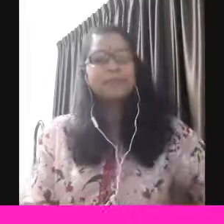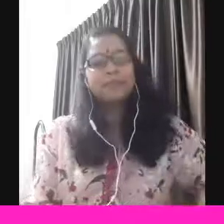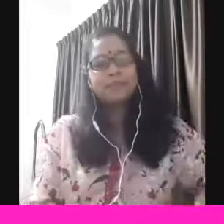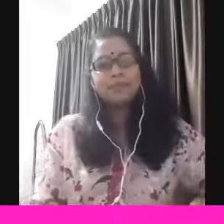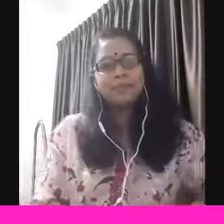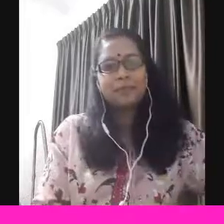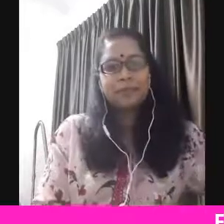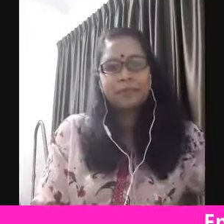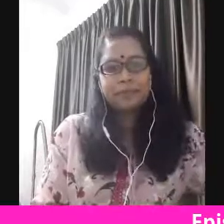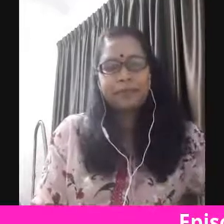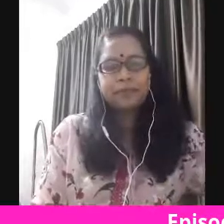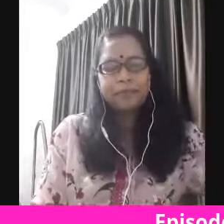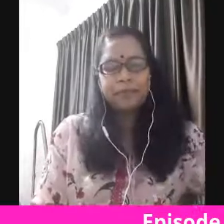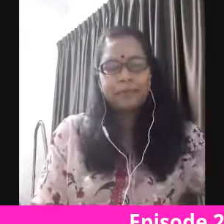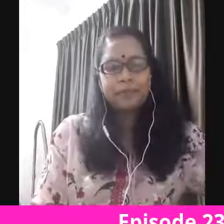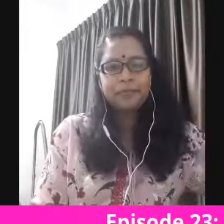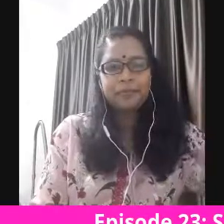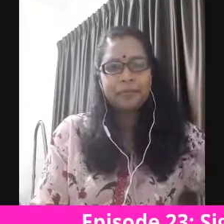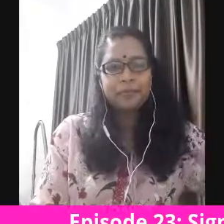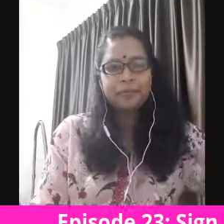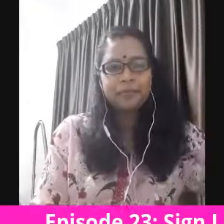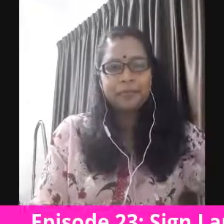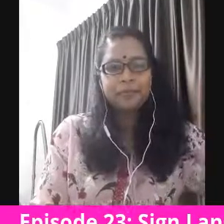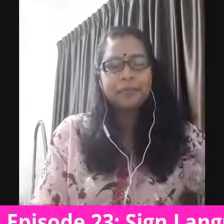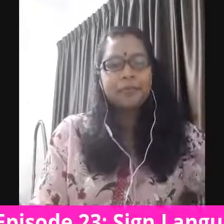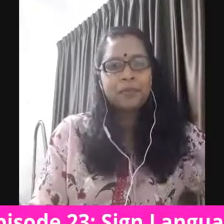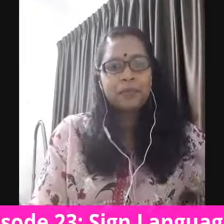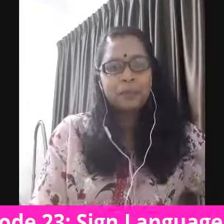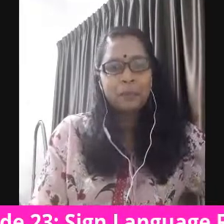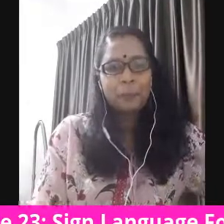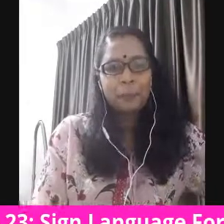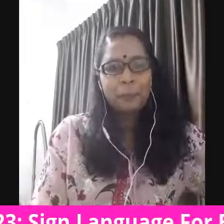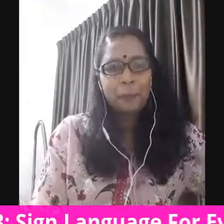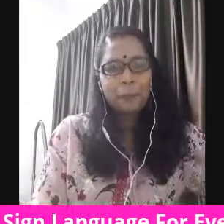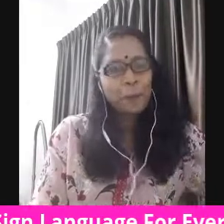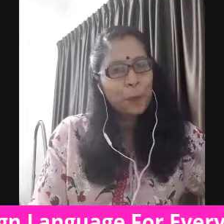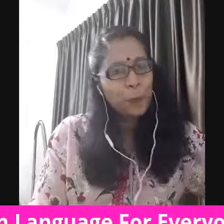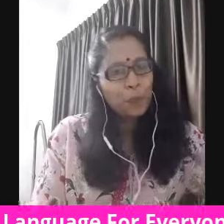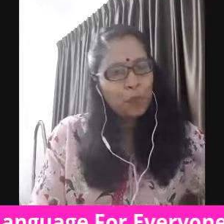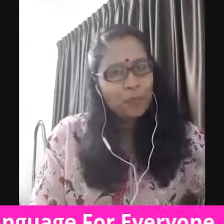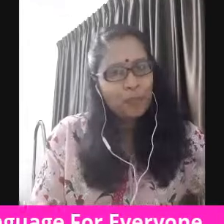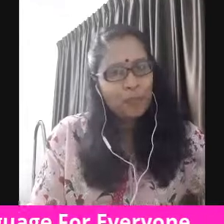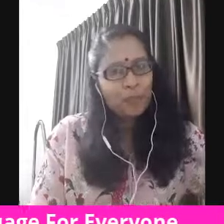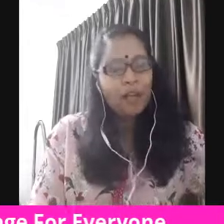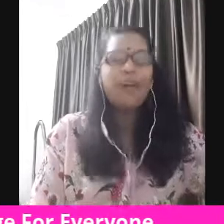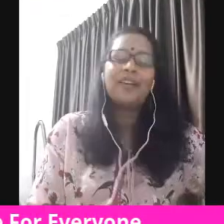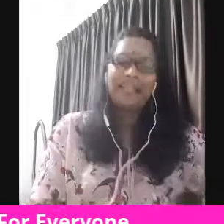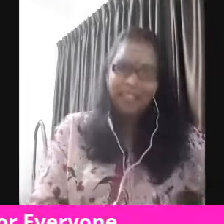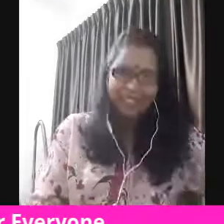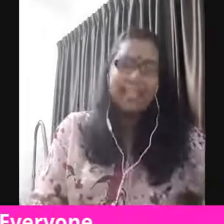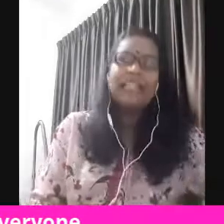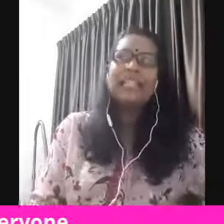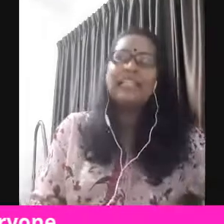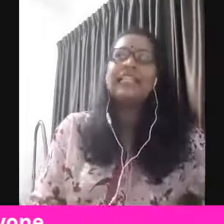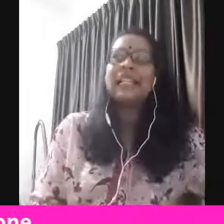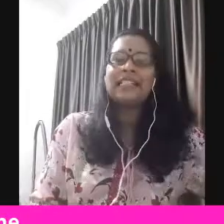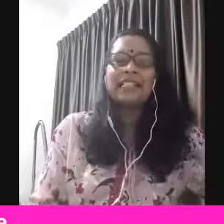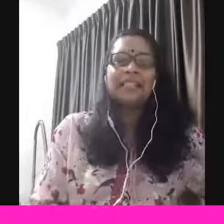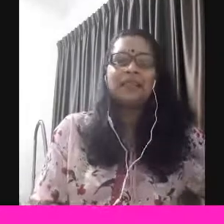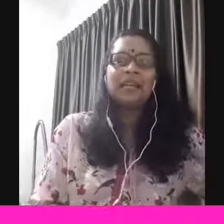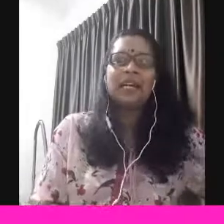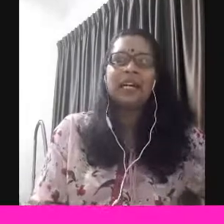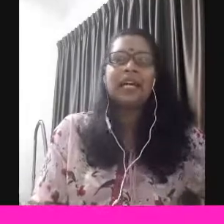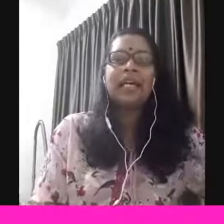Yep, Okay, yep. that's nice. Speaking Even about the Cikgu YMCA, Gauri I think has actually, her own YouTube channel. Oh yeah. Recently,